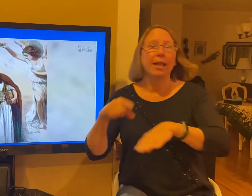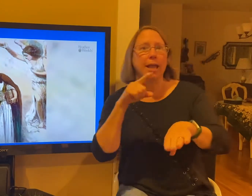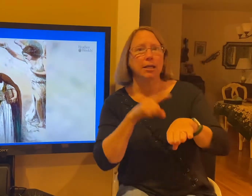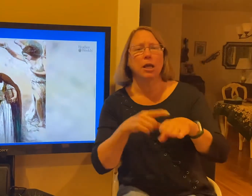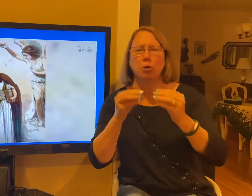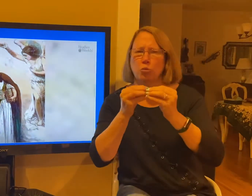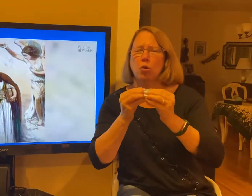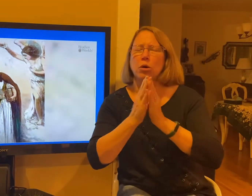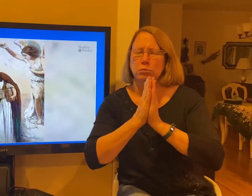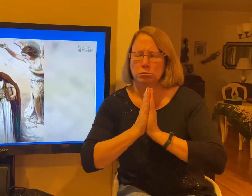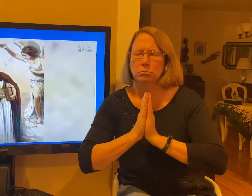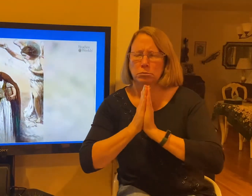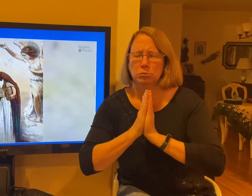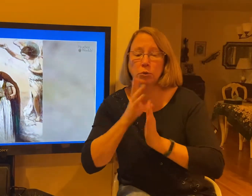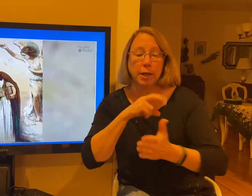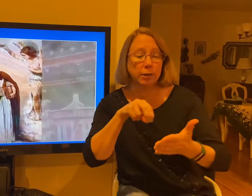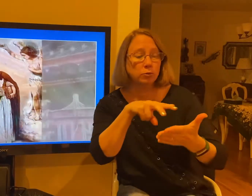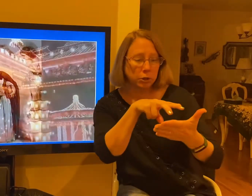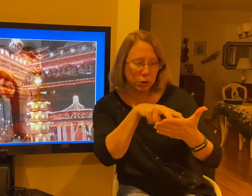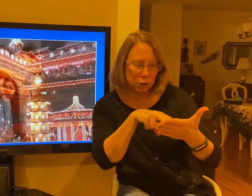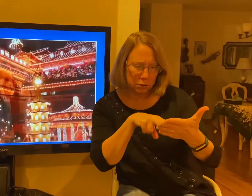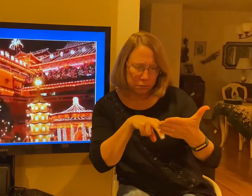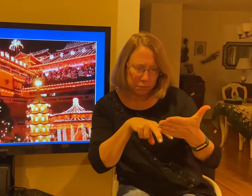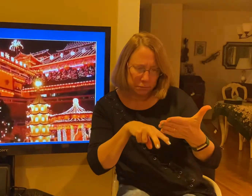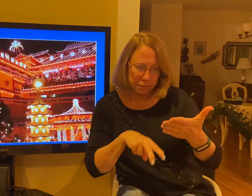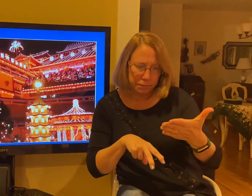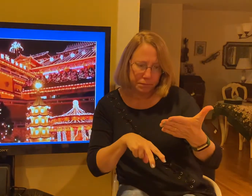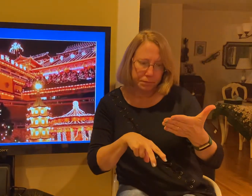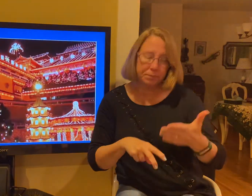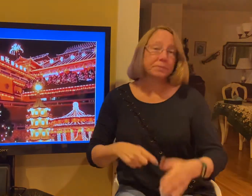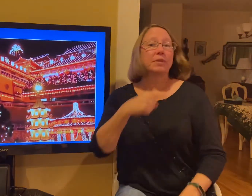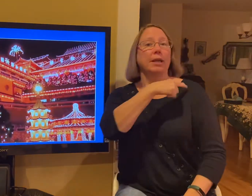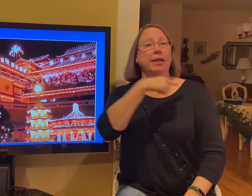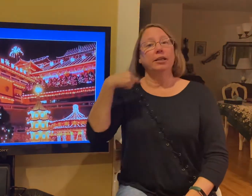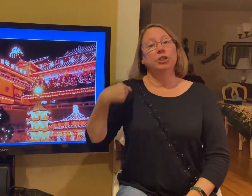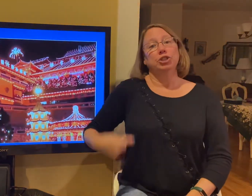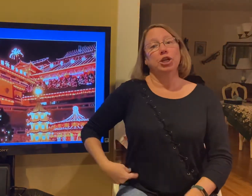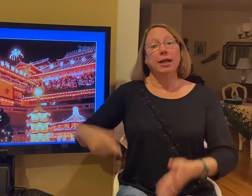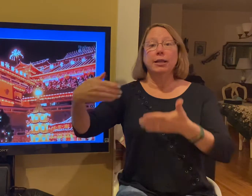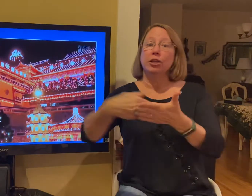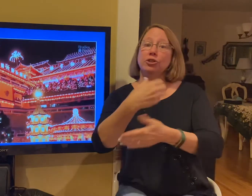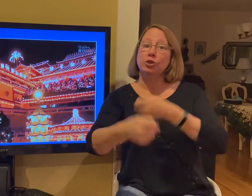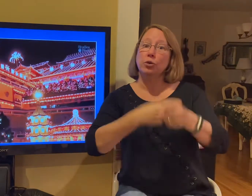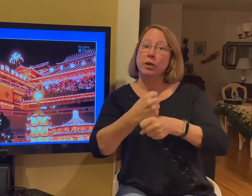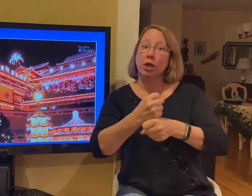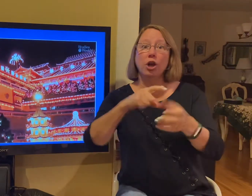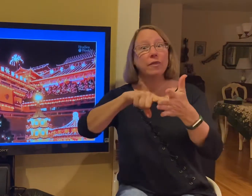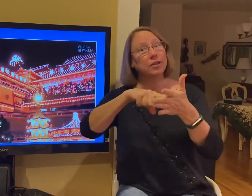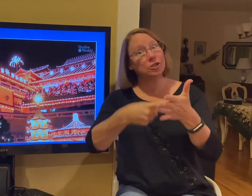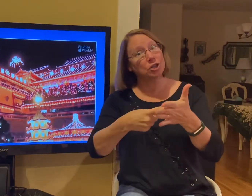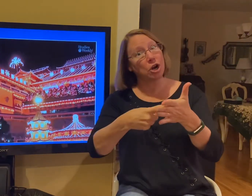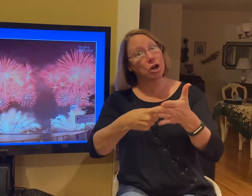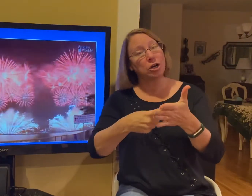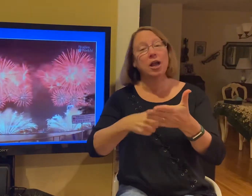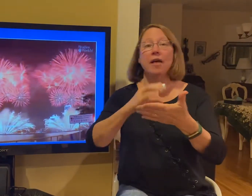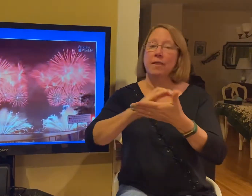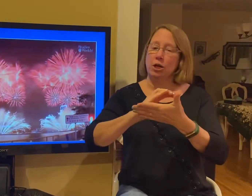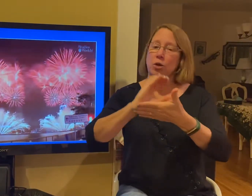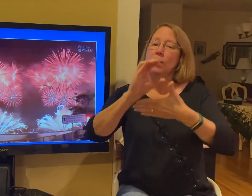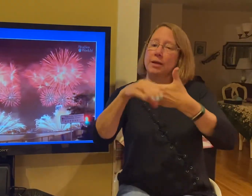prayer and spiritual reading. Chinese New Year recognizes the beginning of the Chinese calendar. This holiday falls